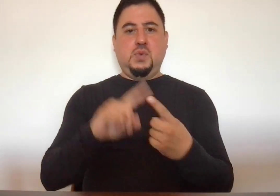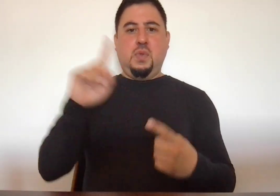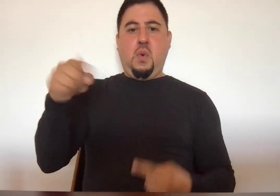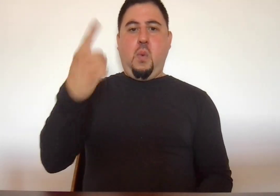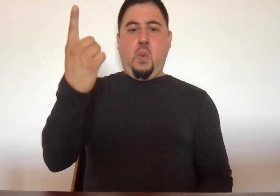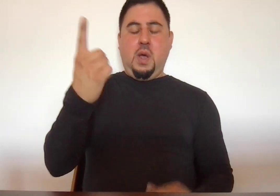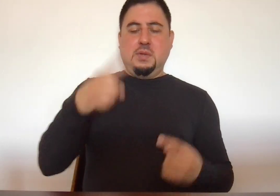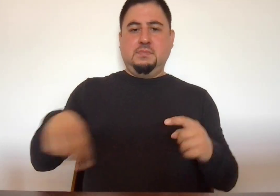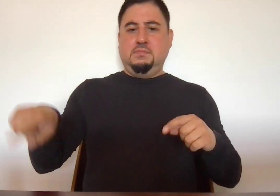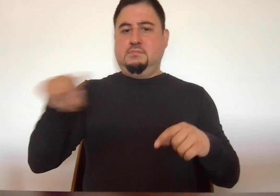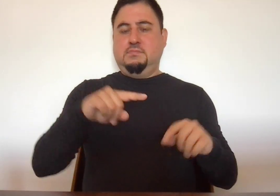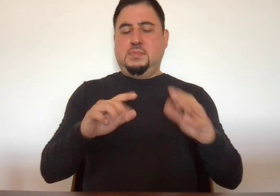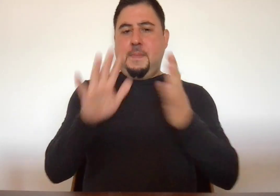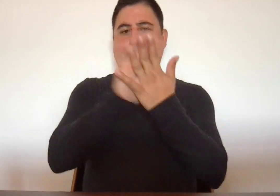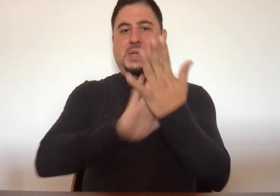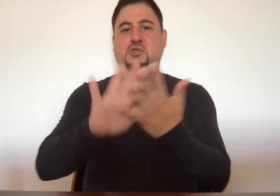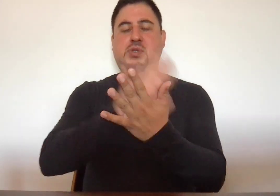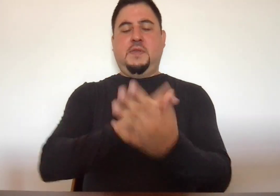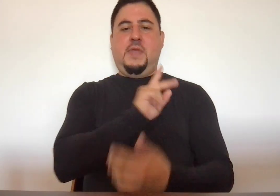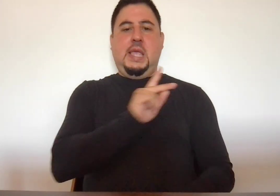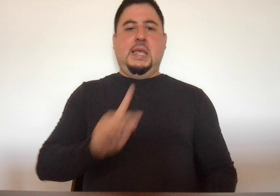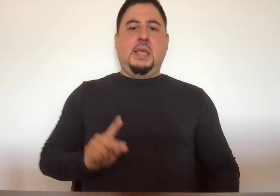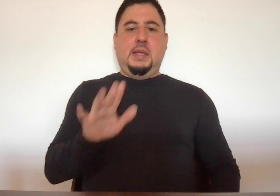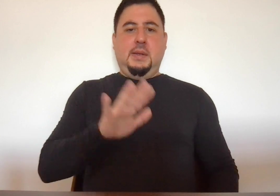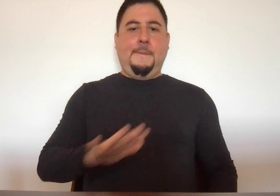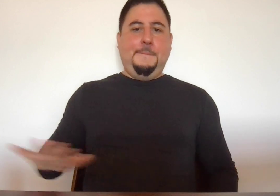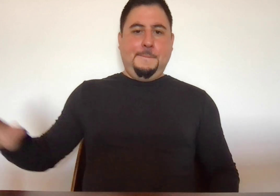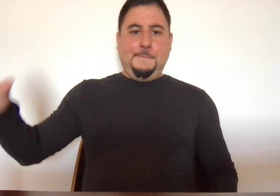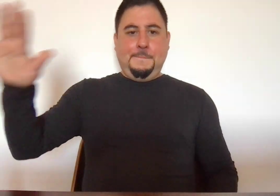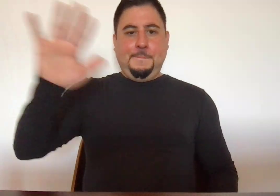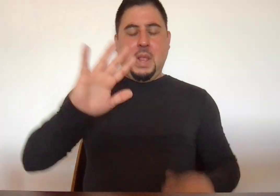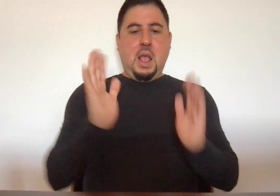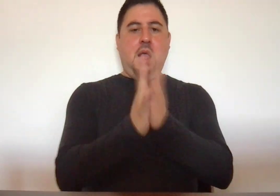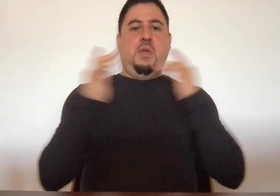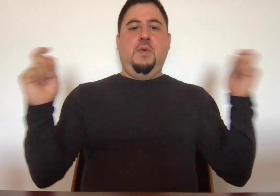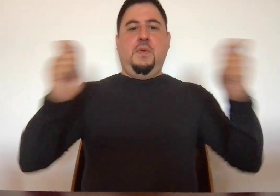the mysteries of the kingdom. Alleluia,